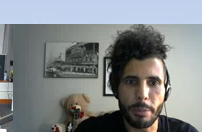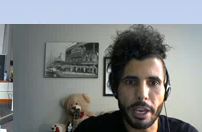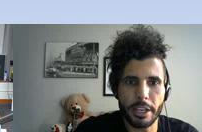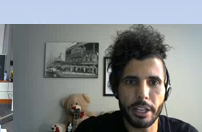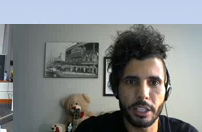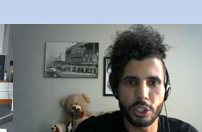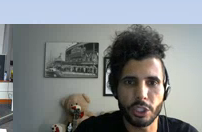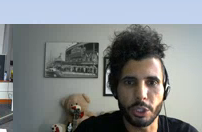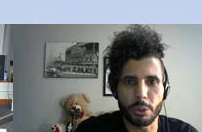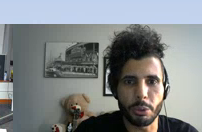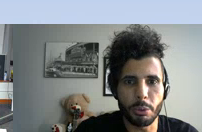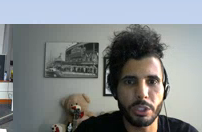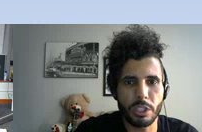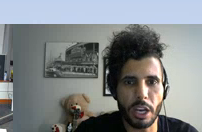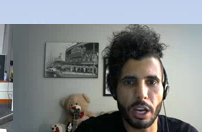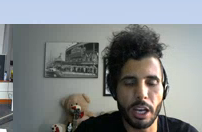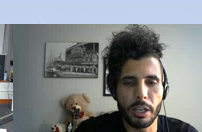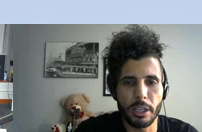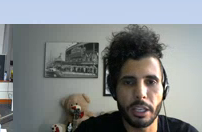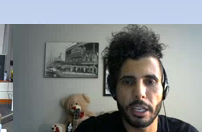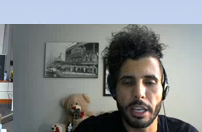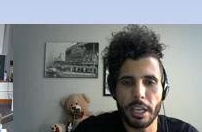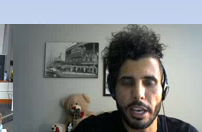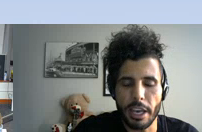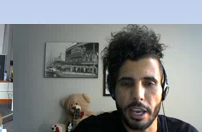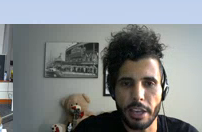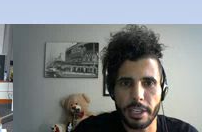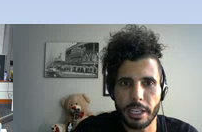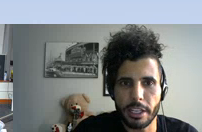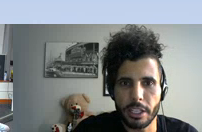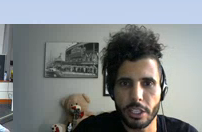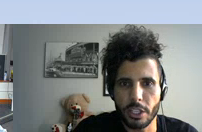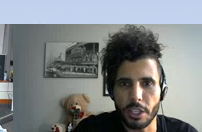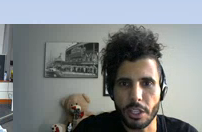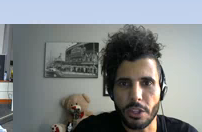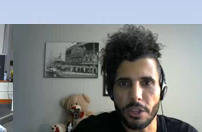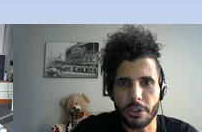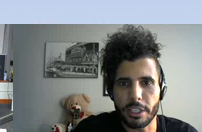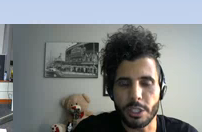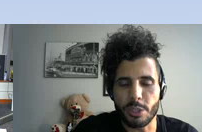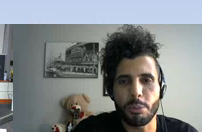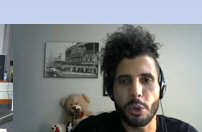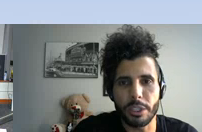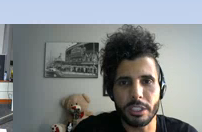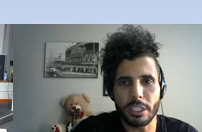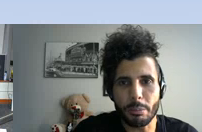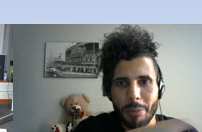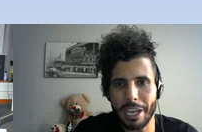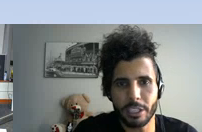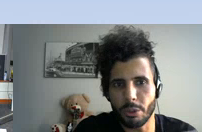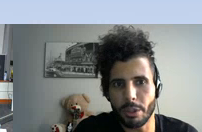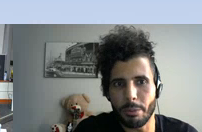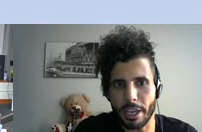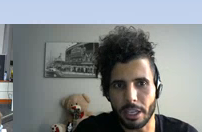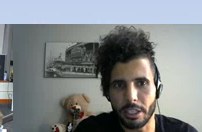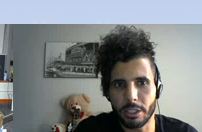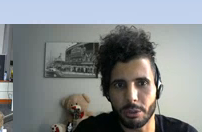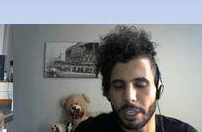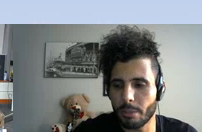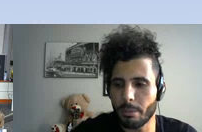the man you saw, and then there is pointing back to the man, right? The